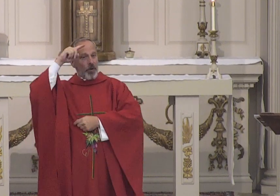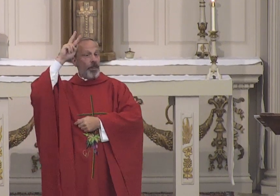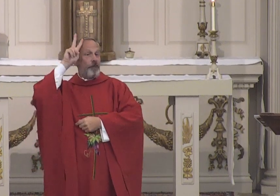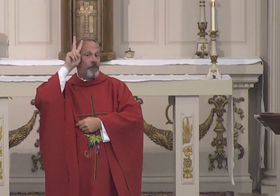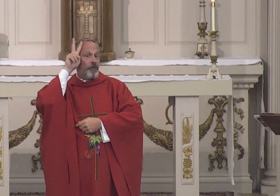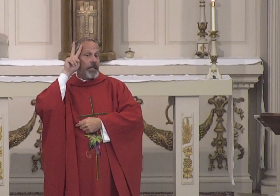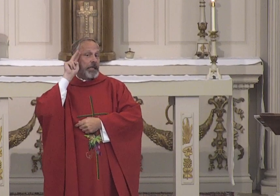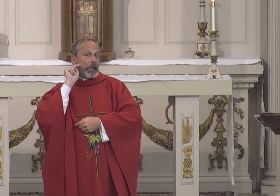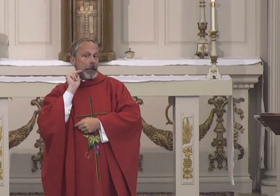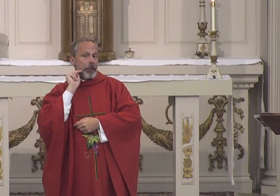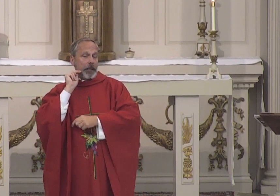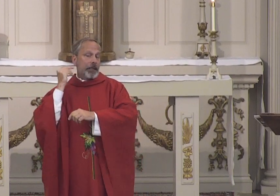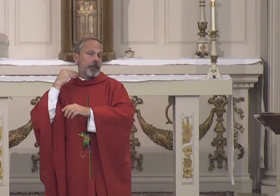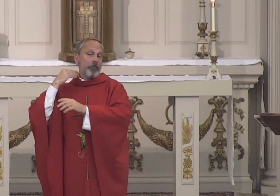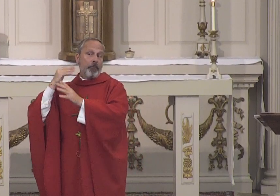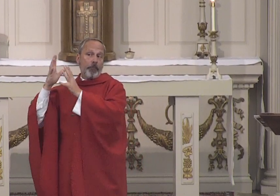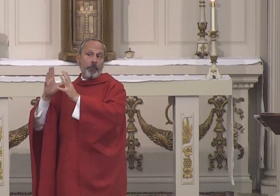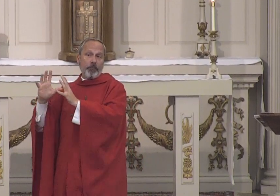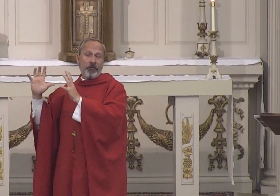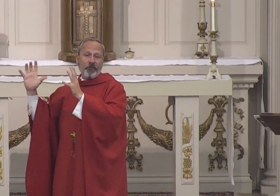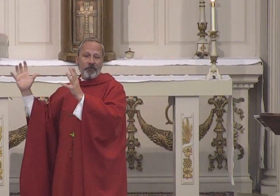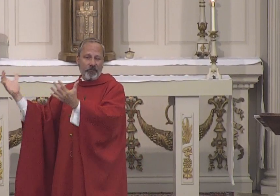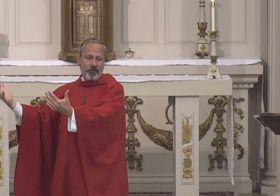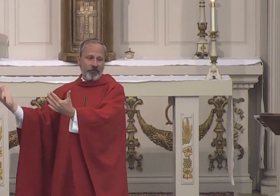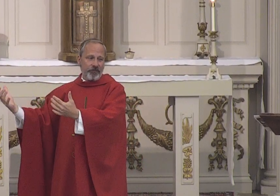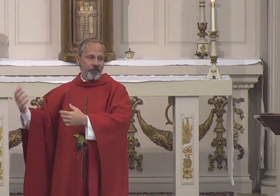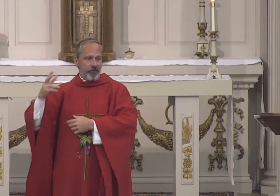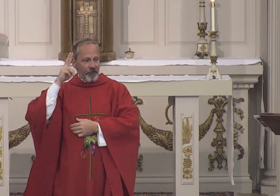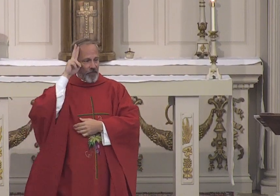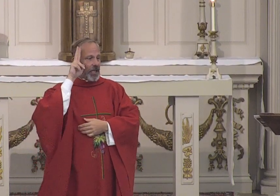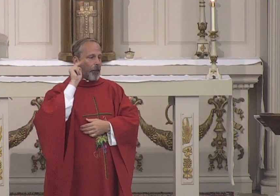Happy feast day for